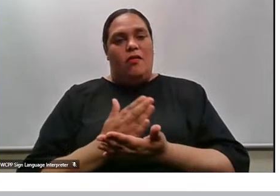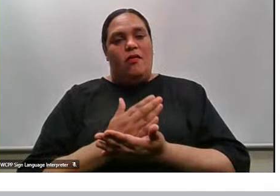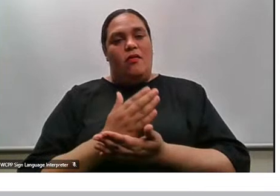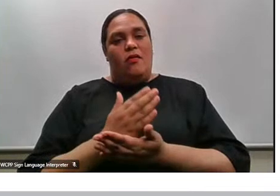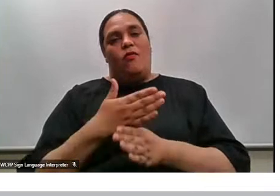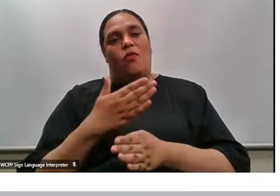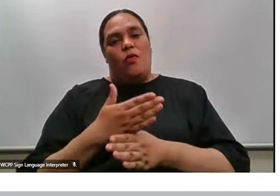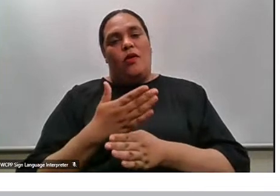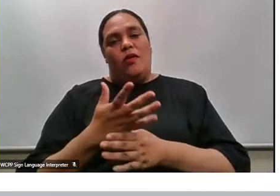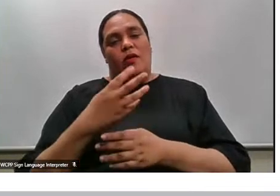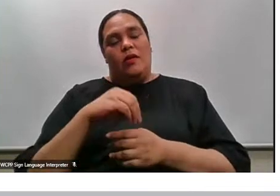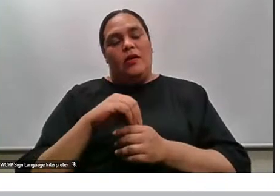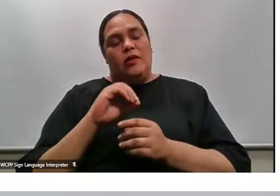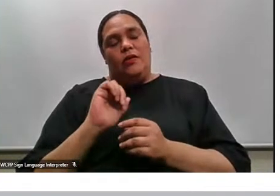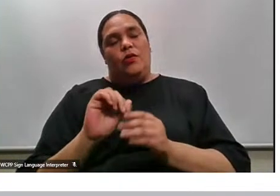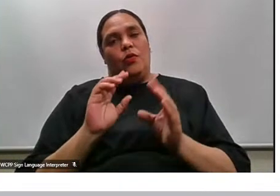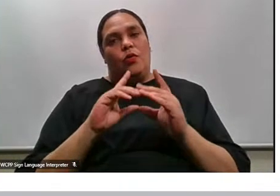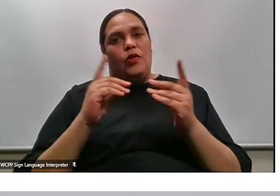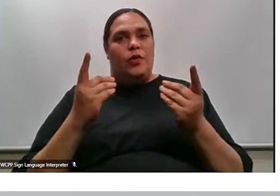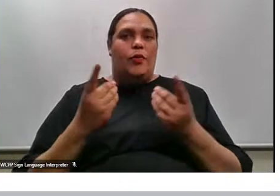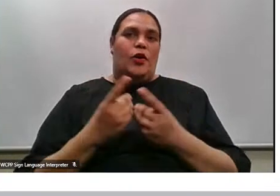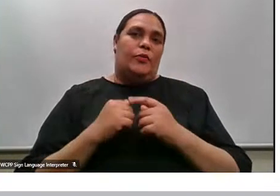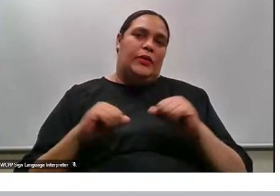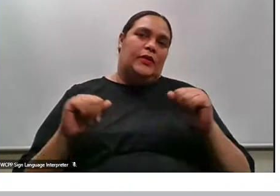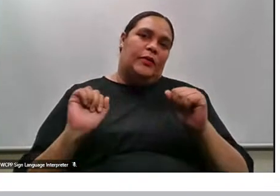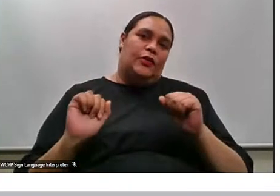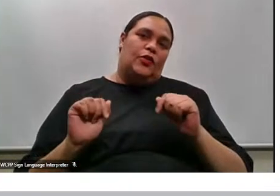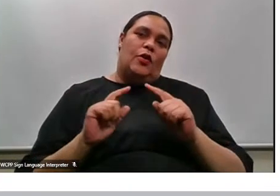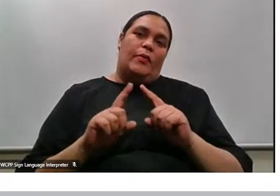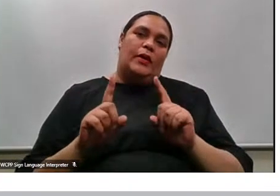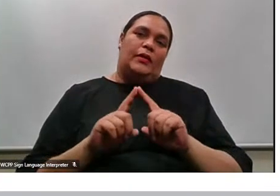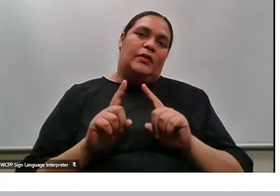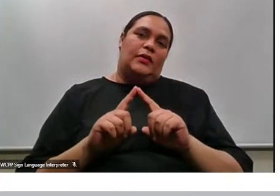work in the space. But also,